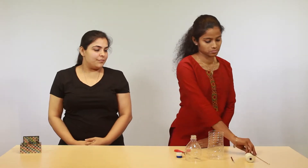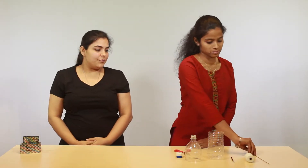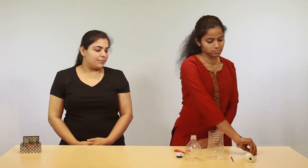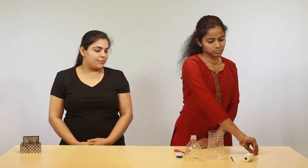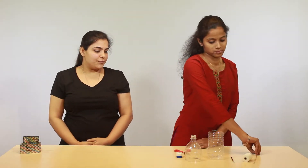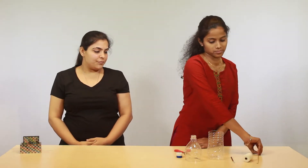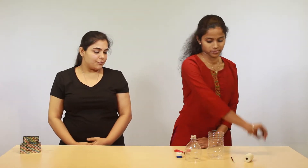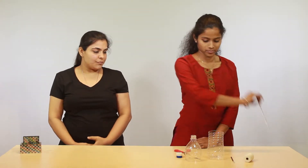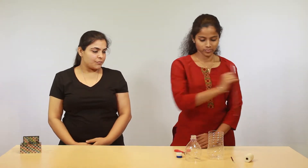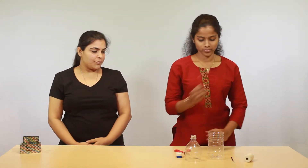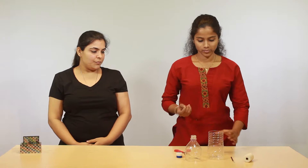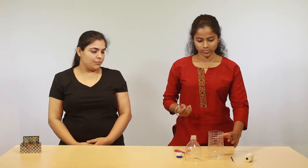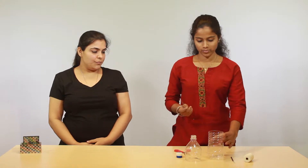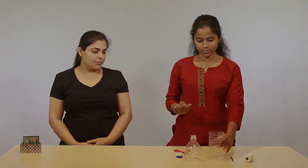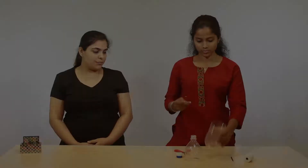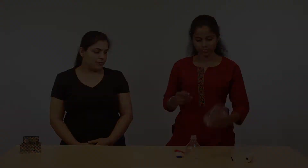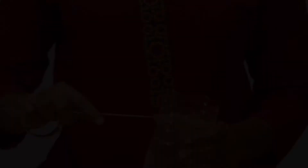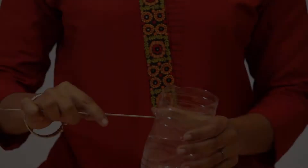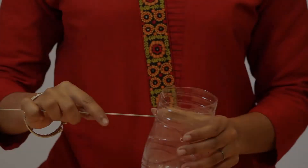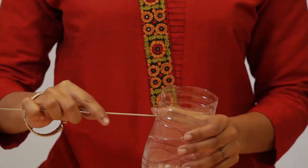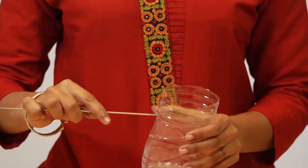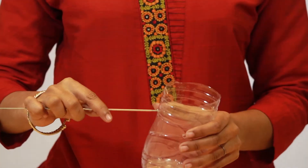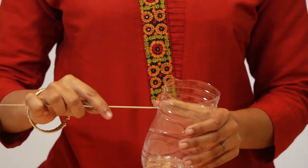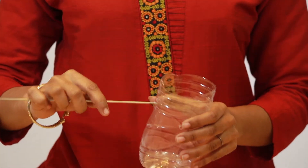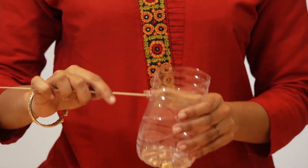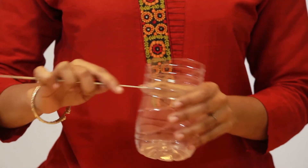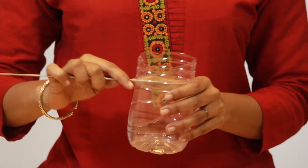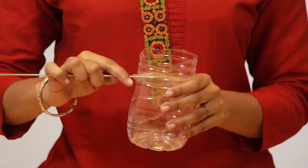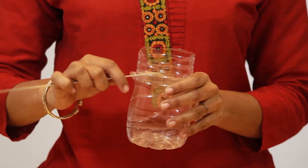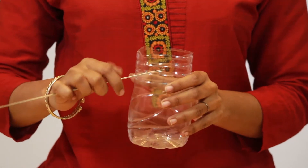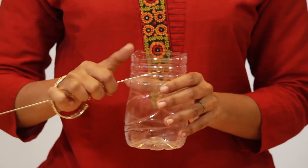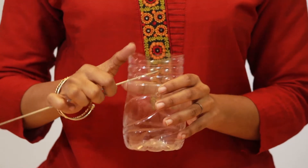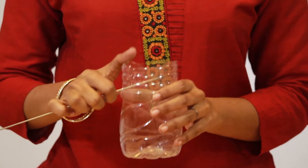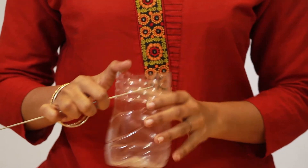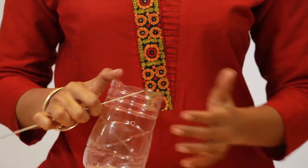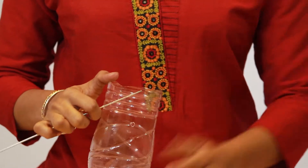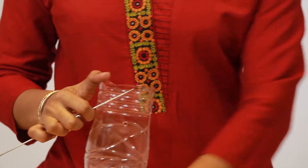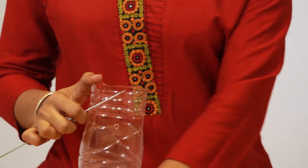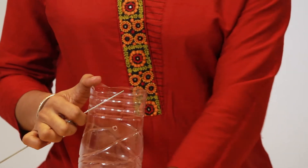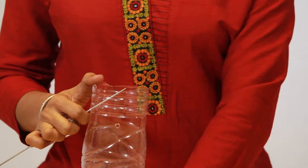I've inserted the spoke through the hole